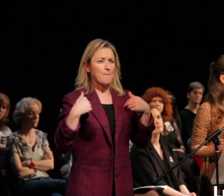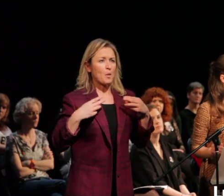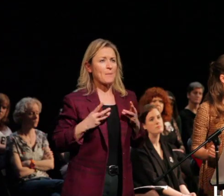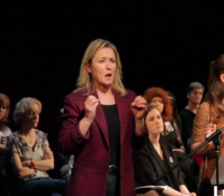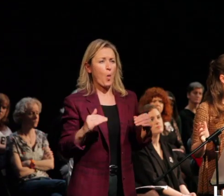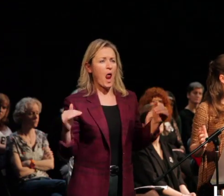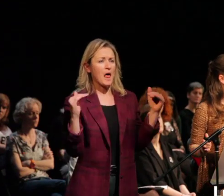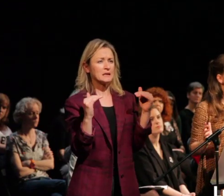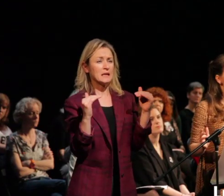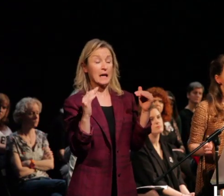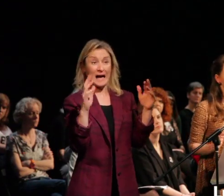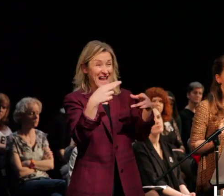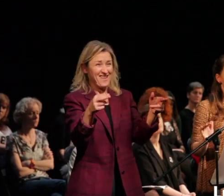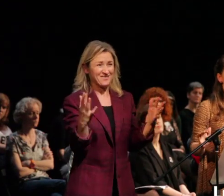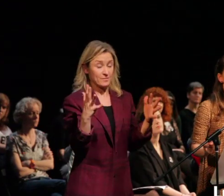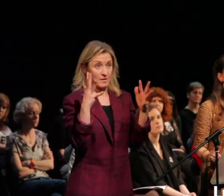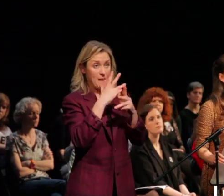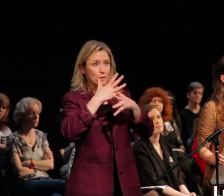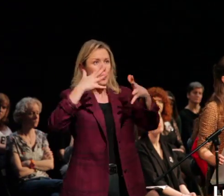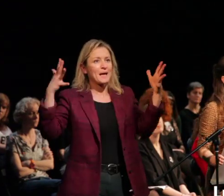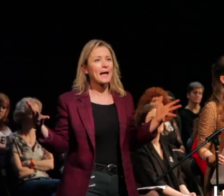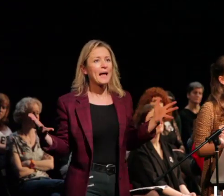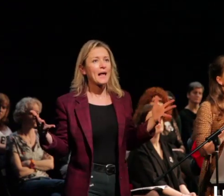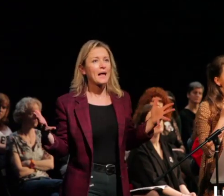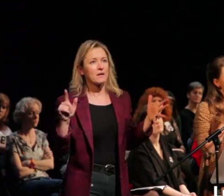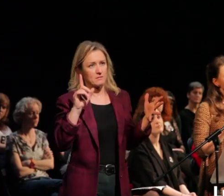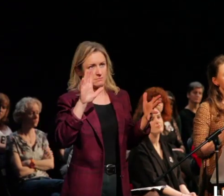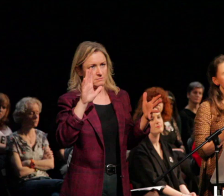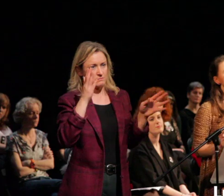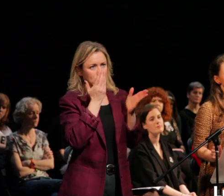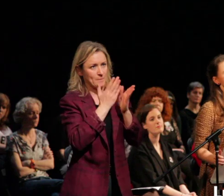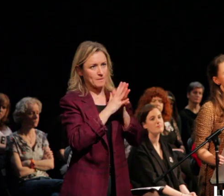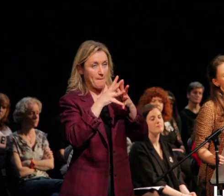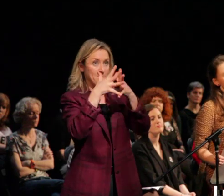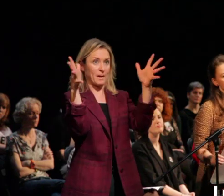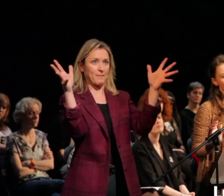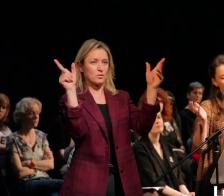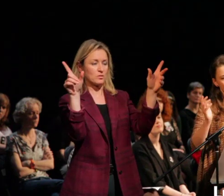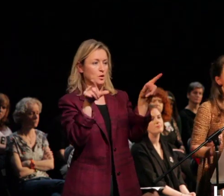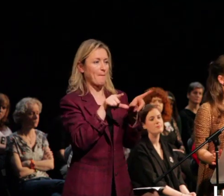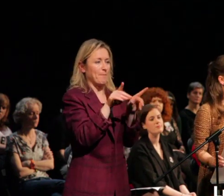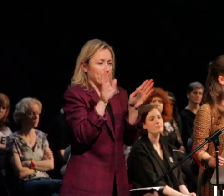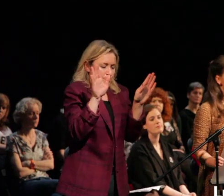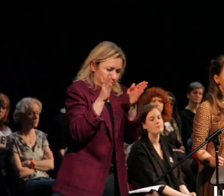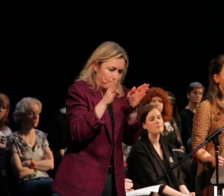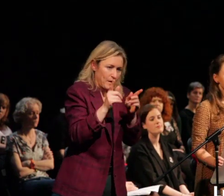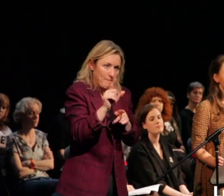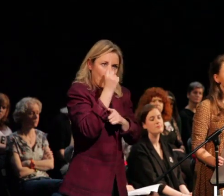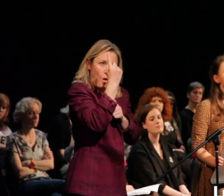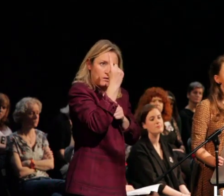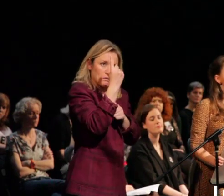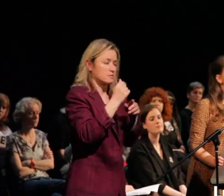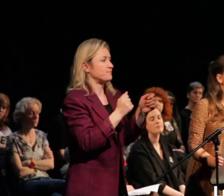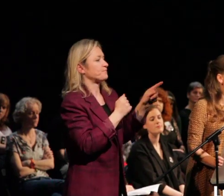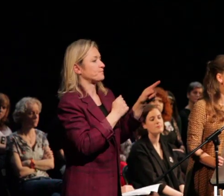a 6-month period. You'll drive yourselves mad and achieve very little. But instead, just work out one thing that's important to you. So one theatre asked about